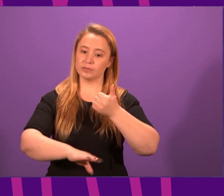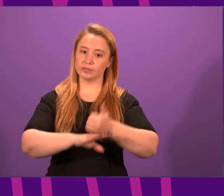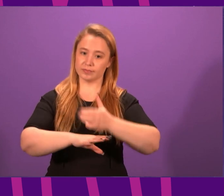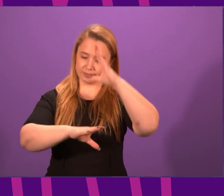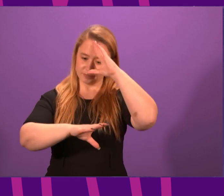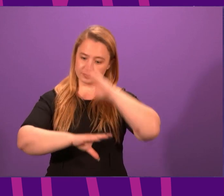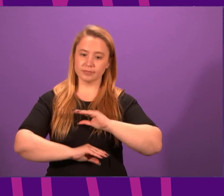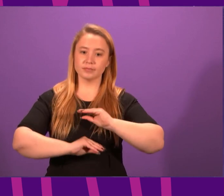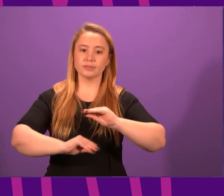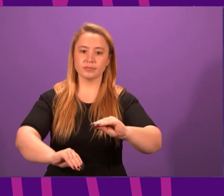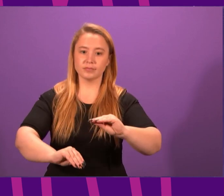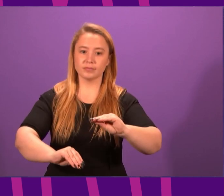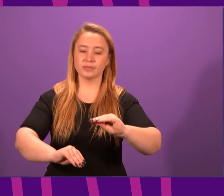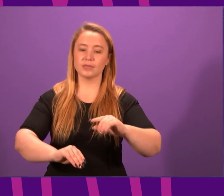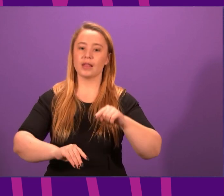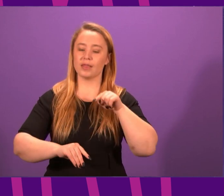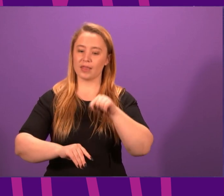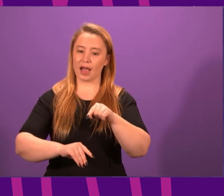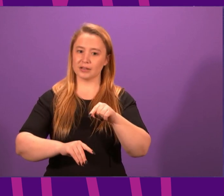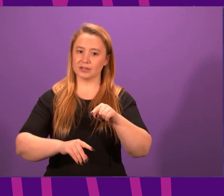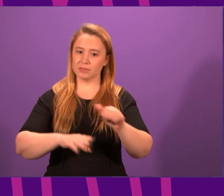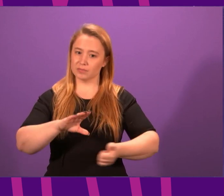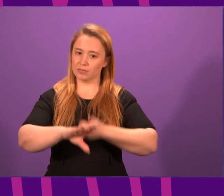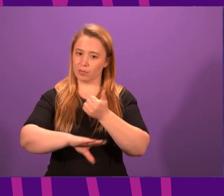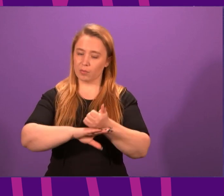a large extent driven